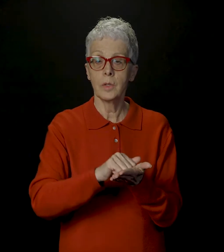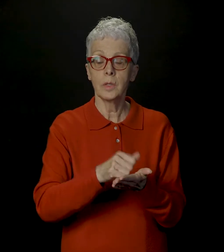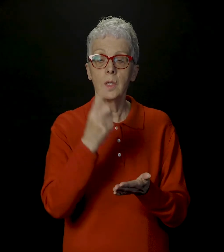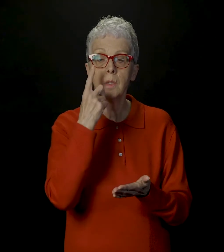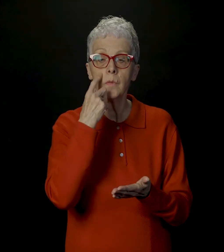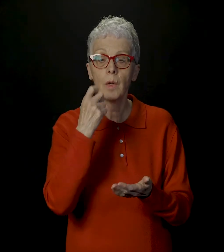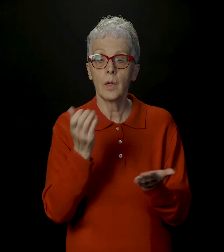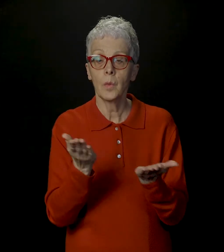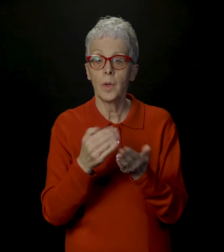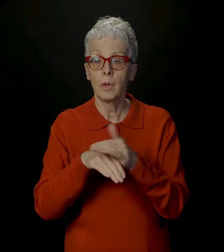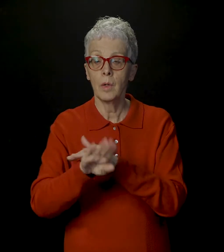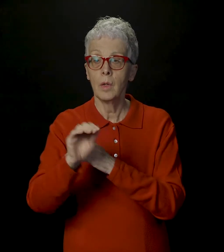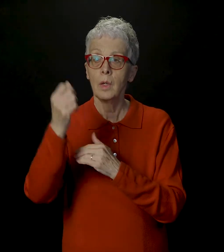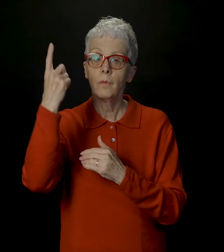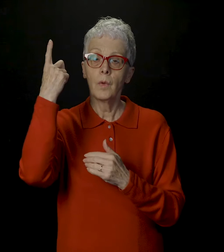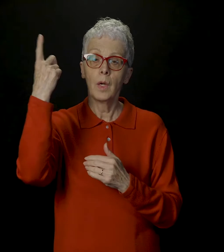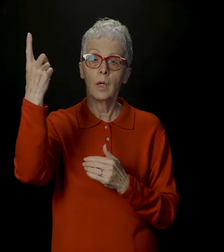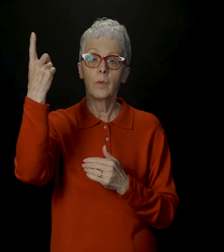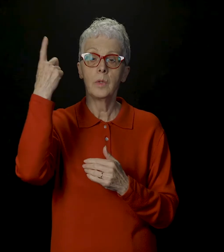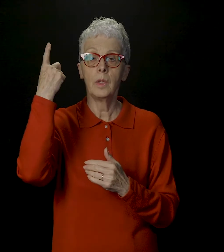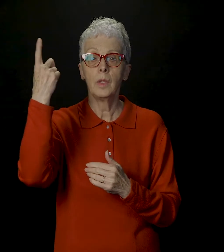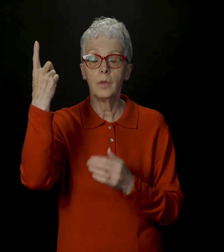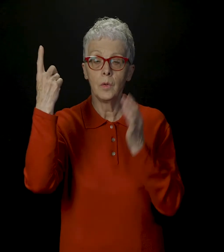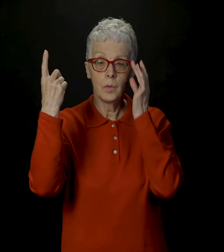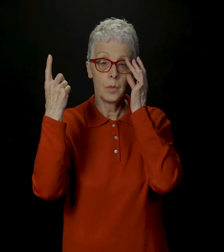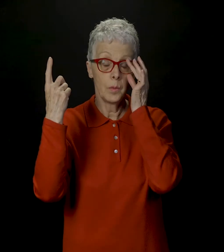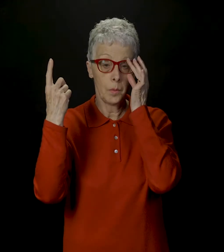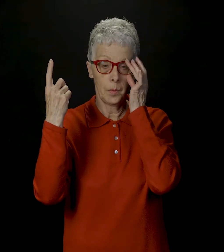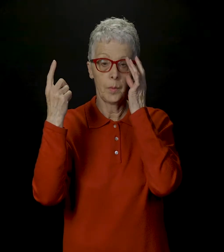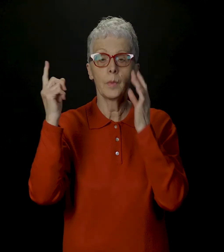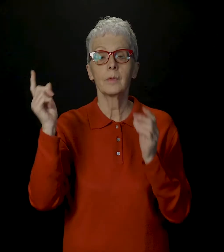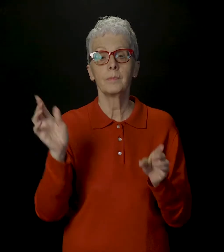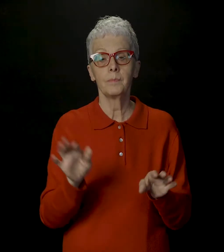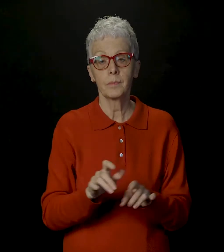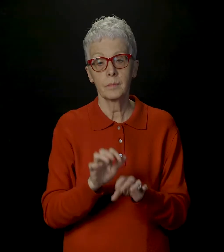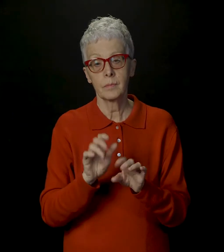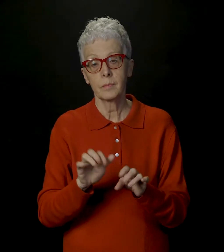righteousness Is found in you